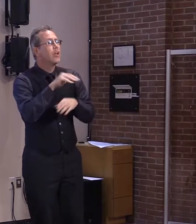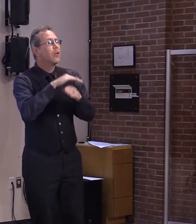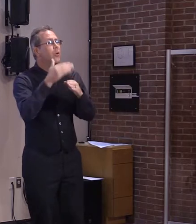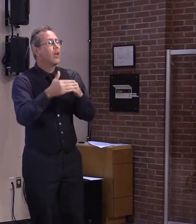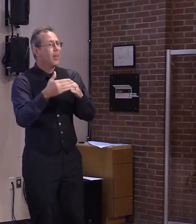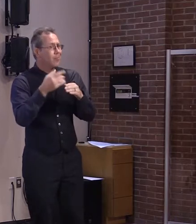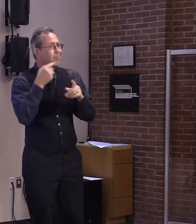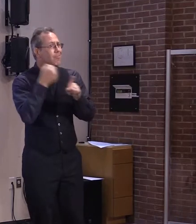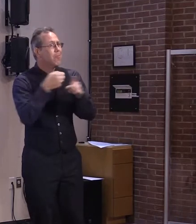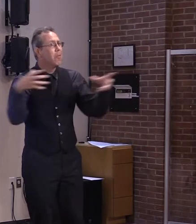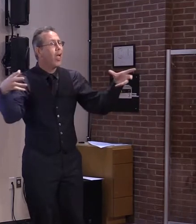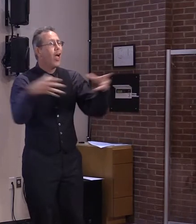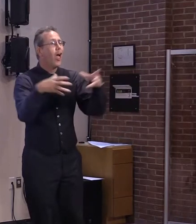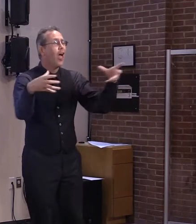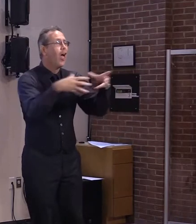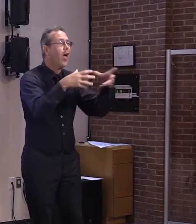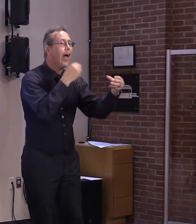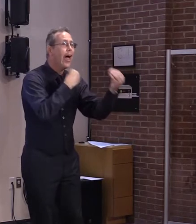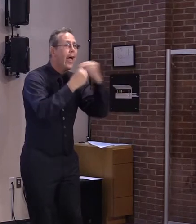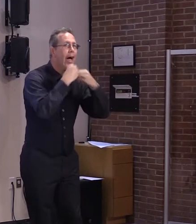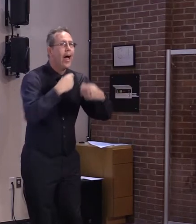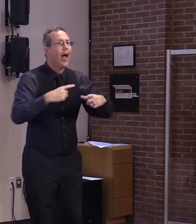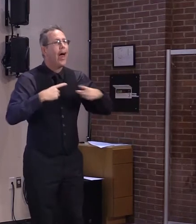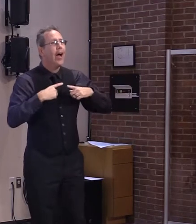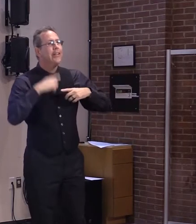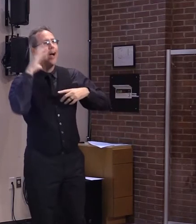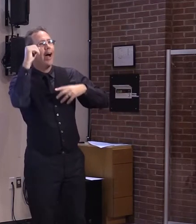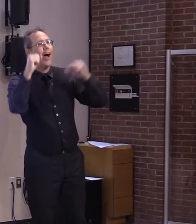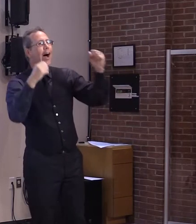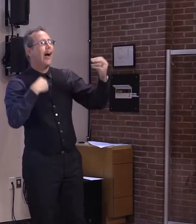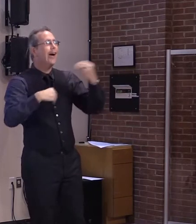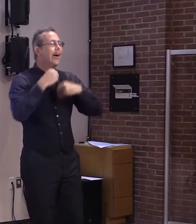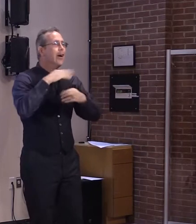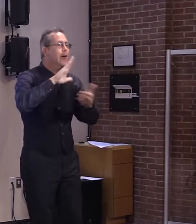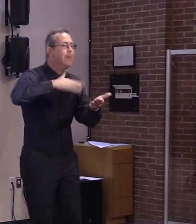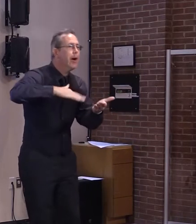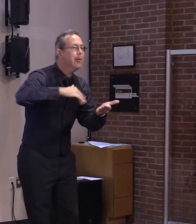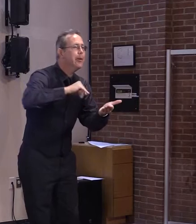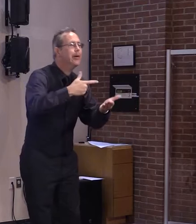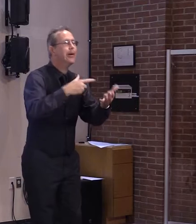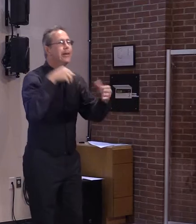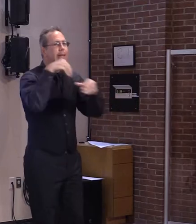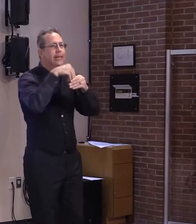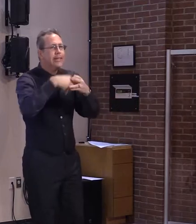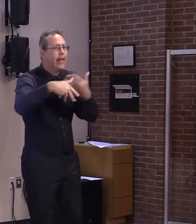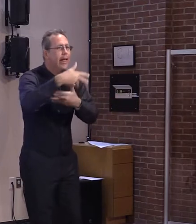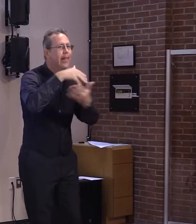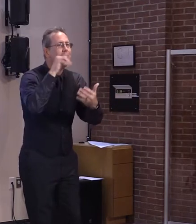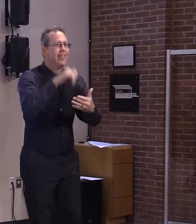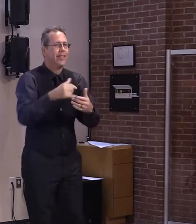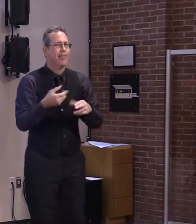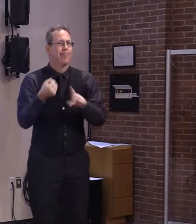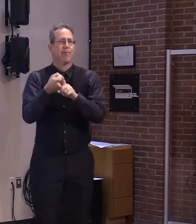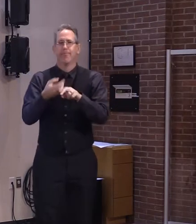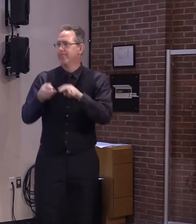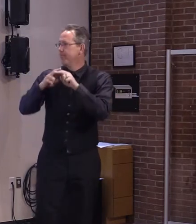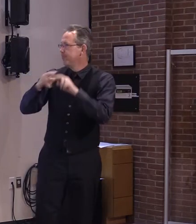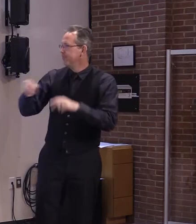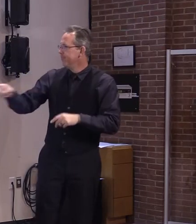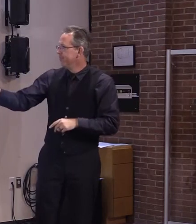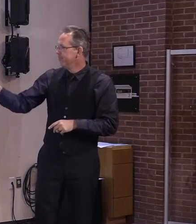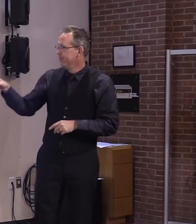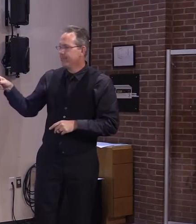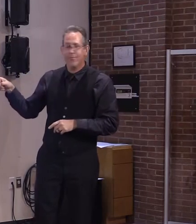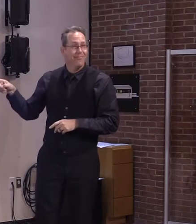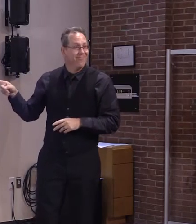of the holidays that we've that have come and gone during the pandemic. Some have seemed to impact our case counts. Others really have had no effect. If you